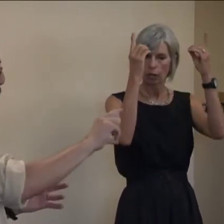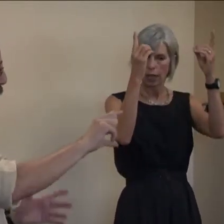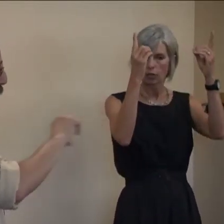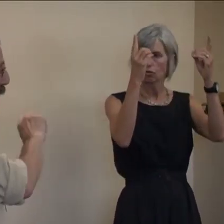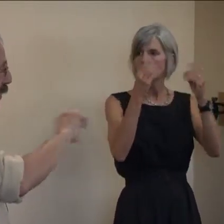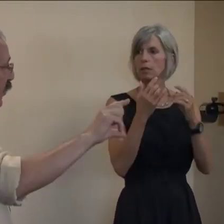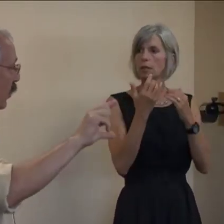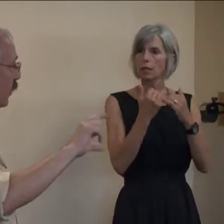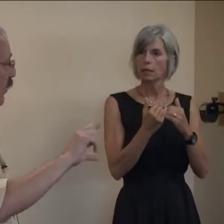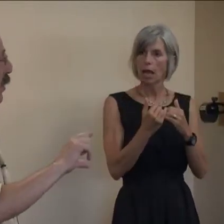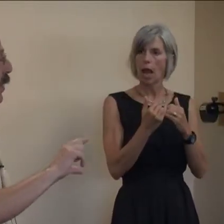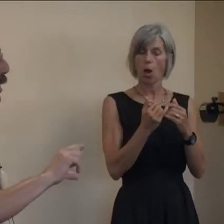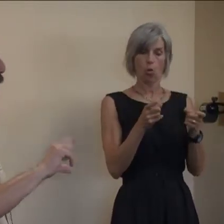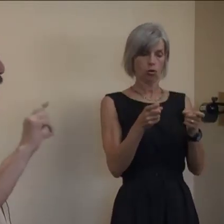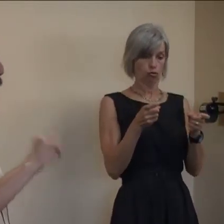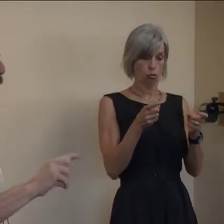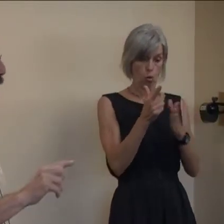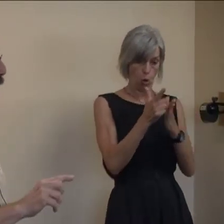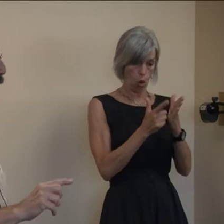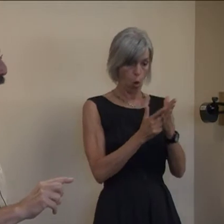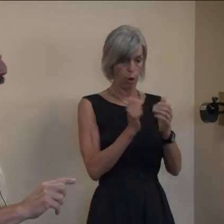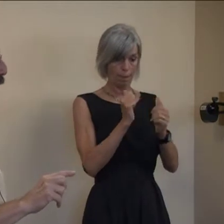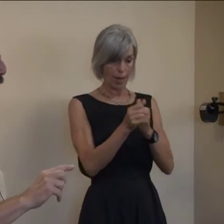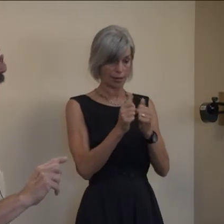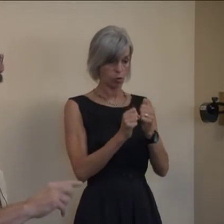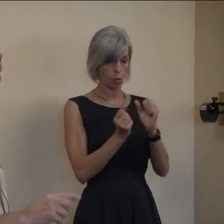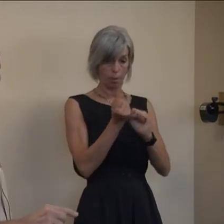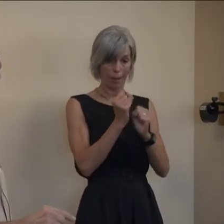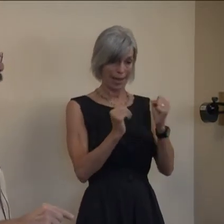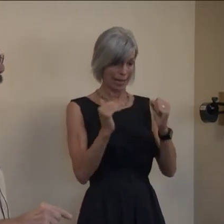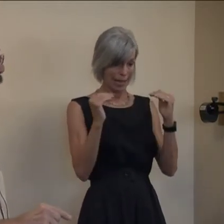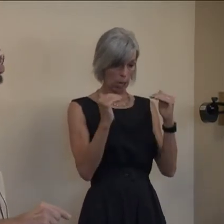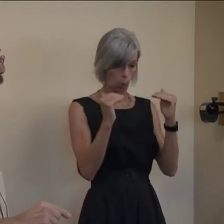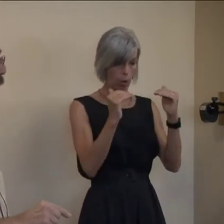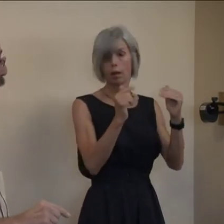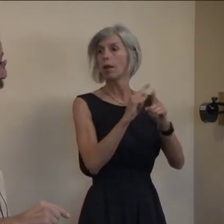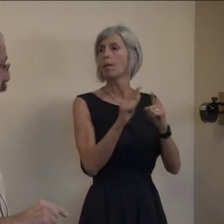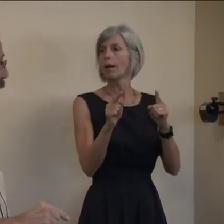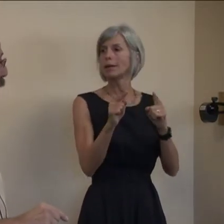have now all been controlled for. The wealth difference is still 4-to-1.